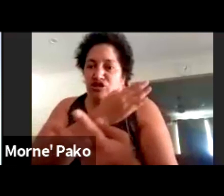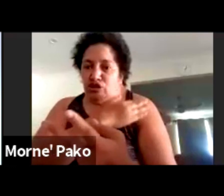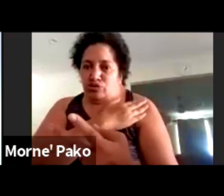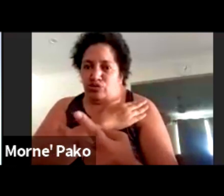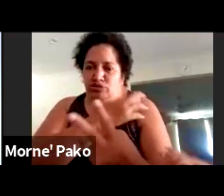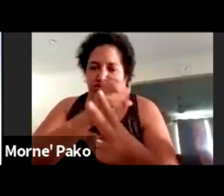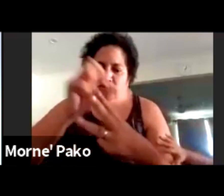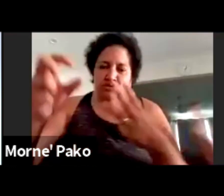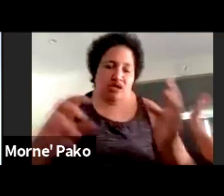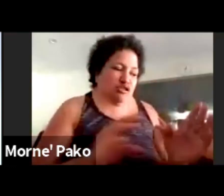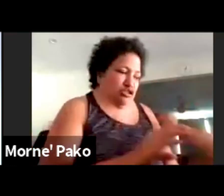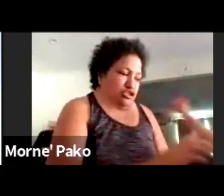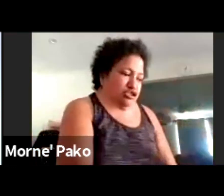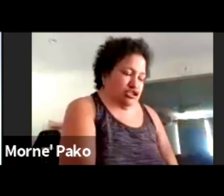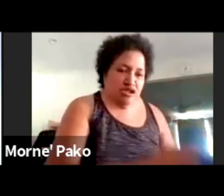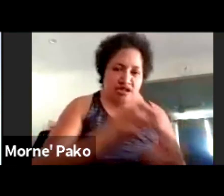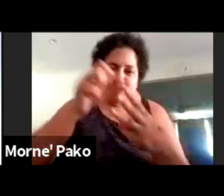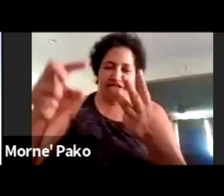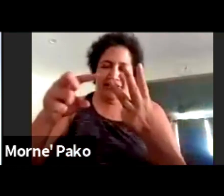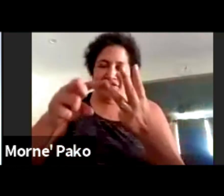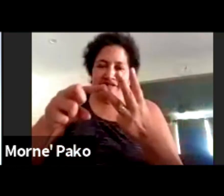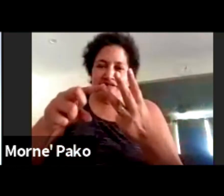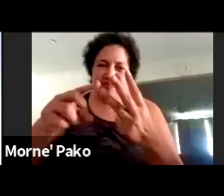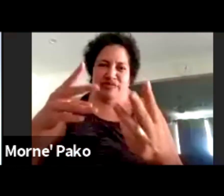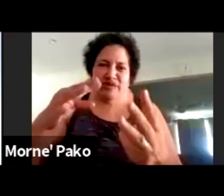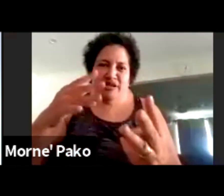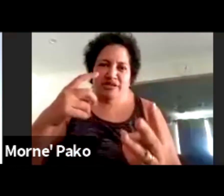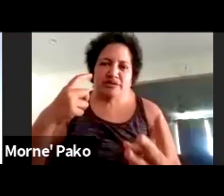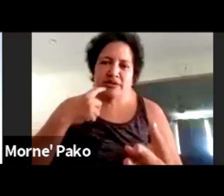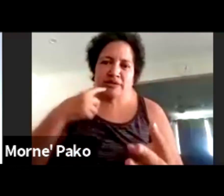she's asking about having